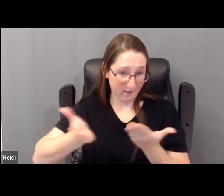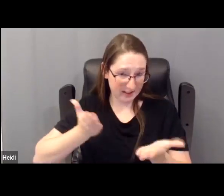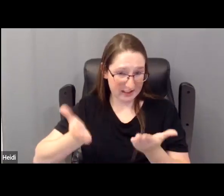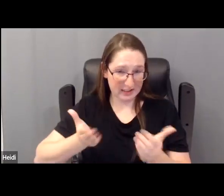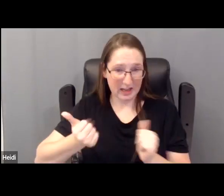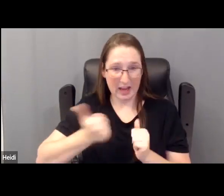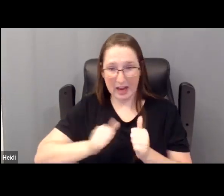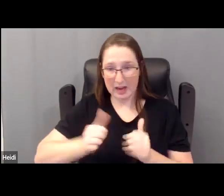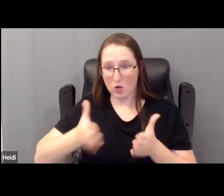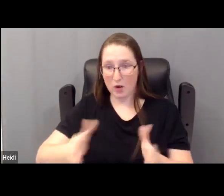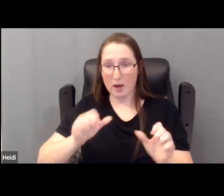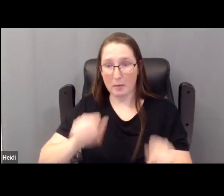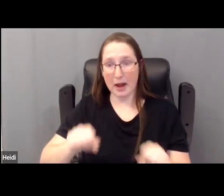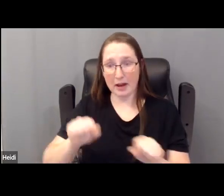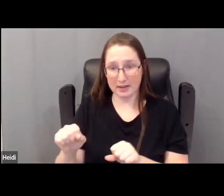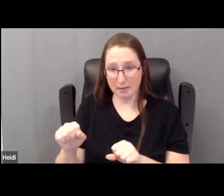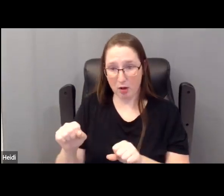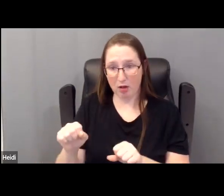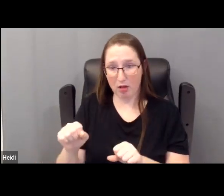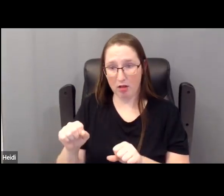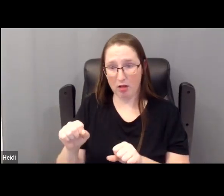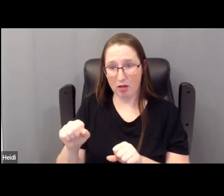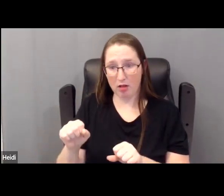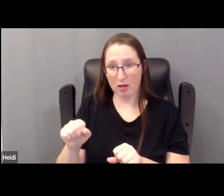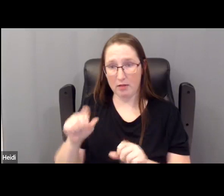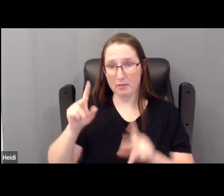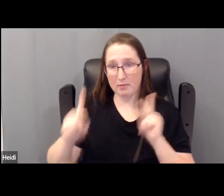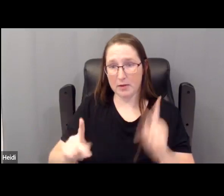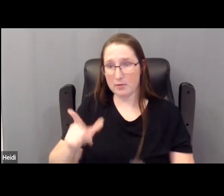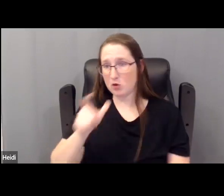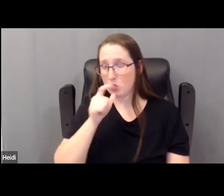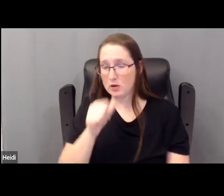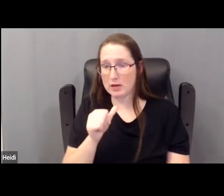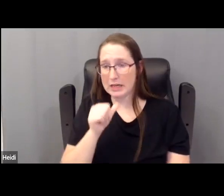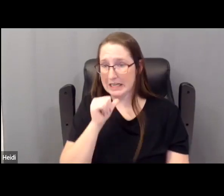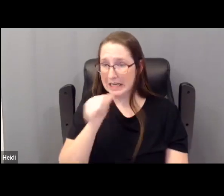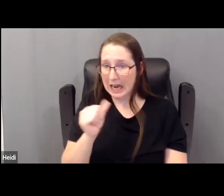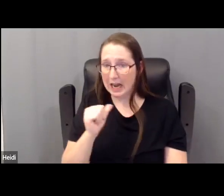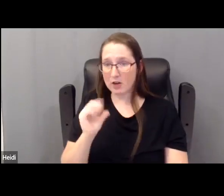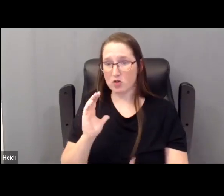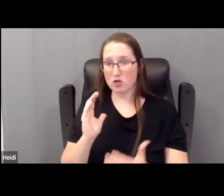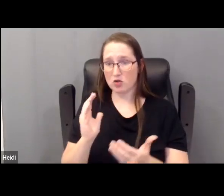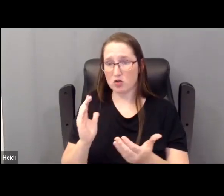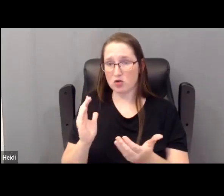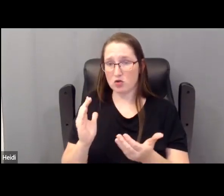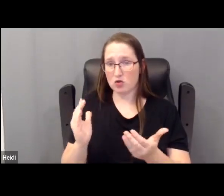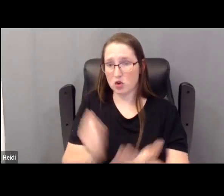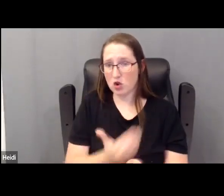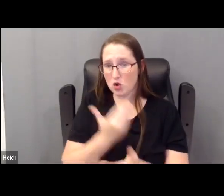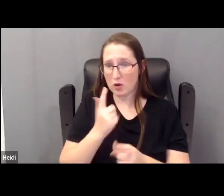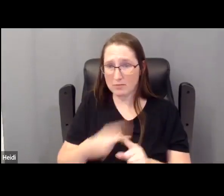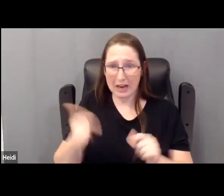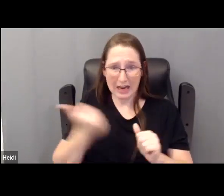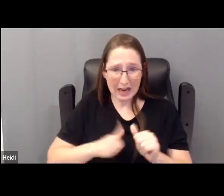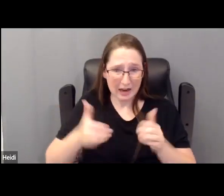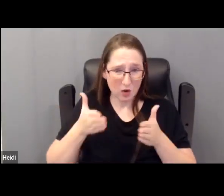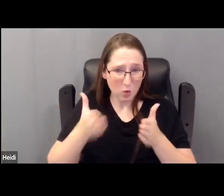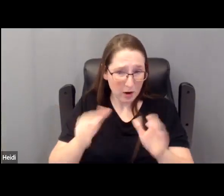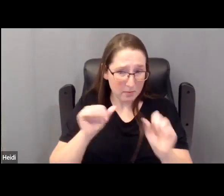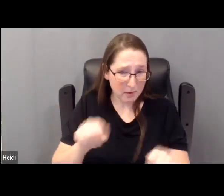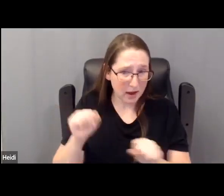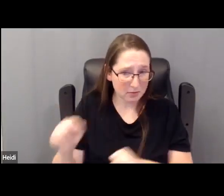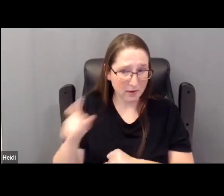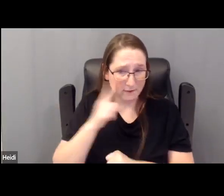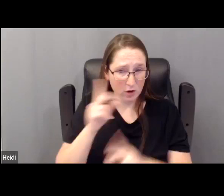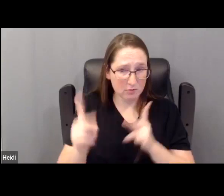way possible that people who are not new to this, but is there any way possible for